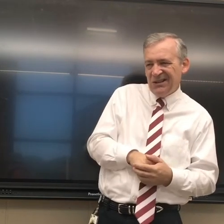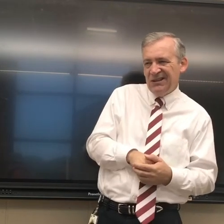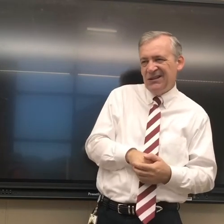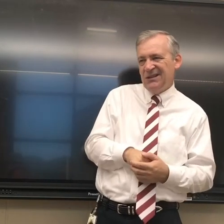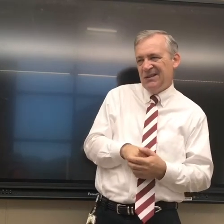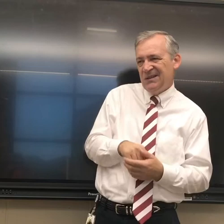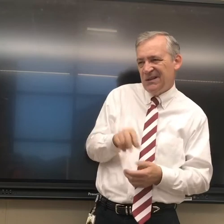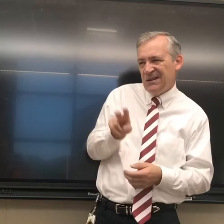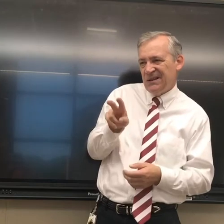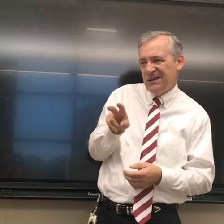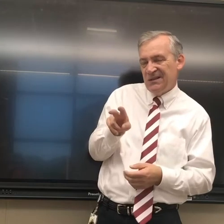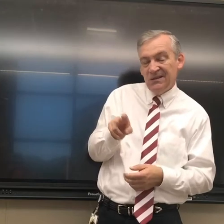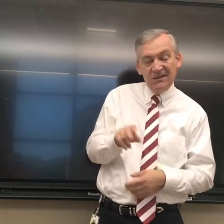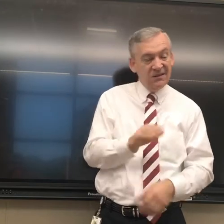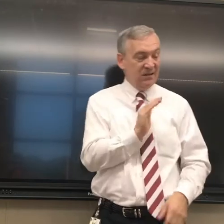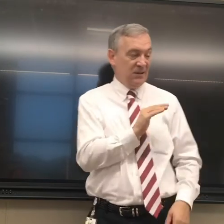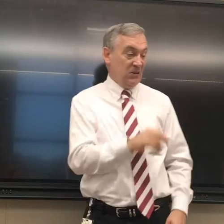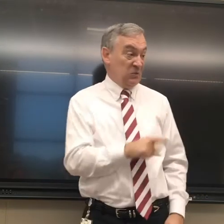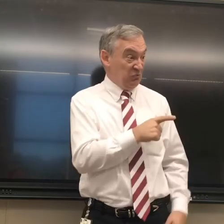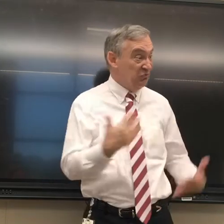You scared, Lisbeth?